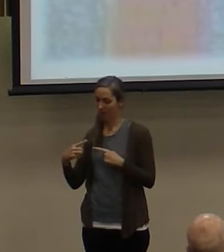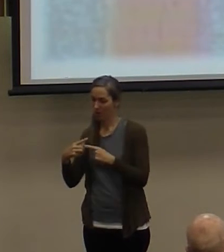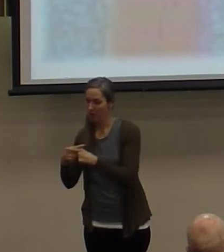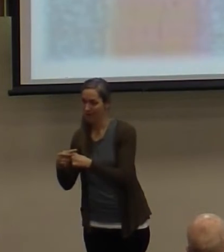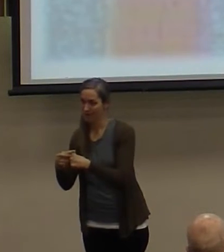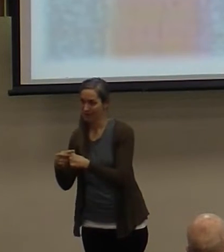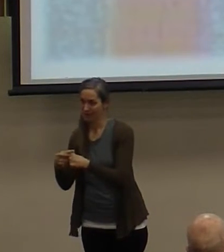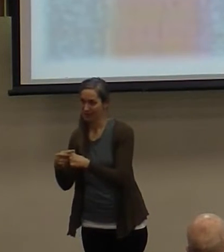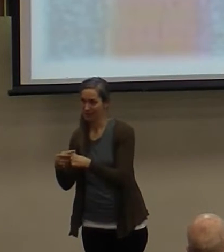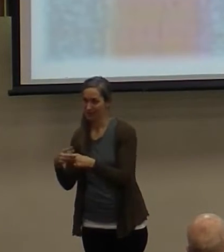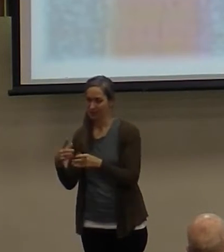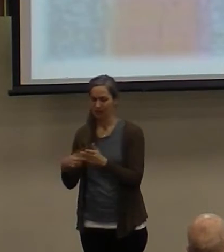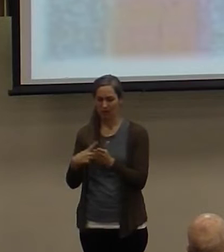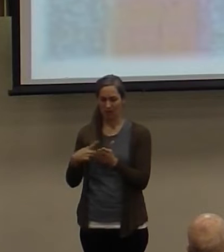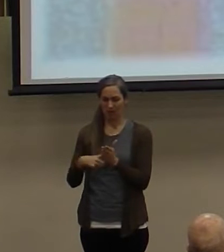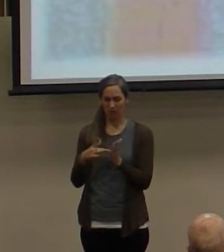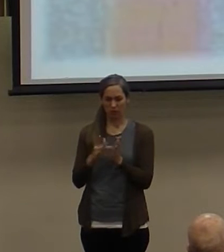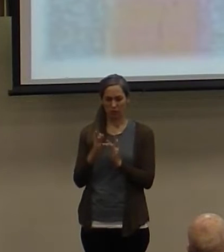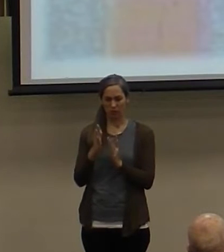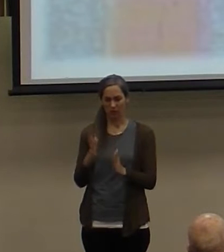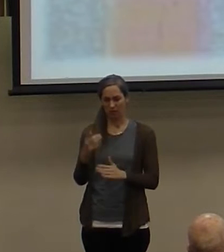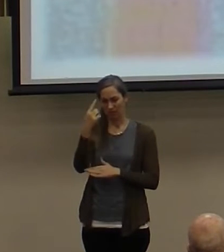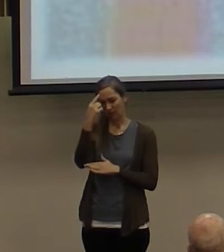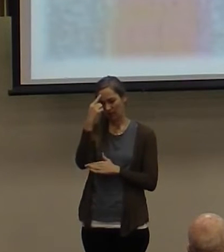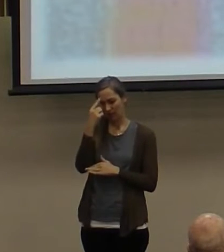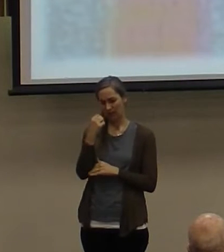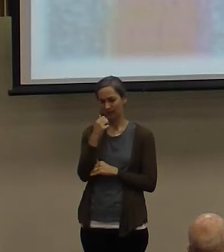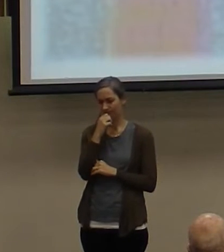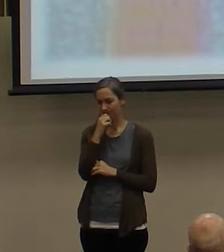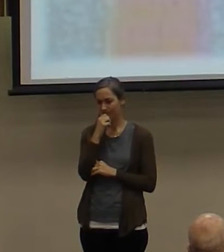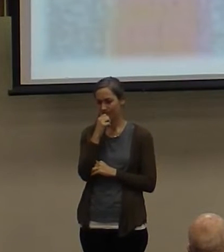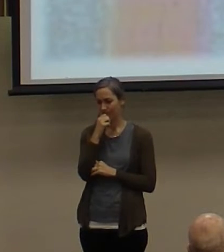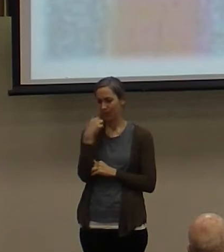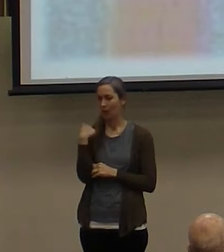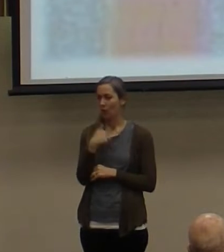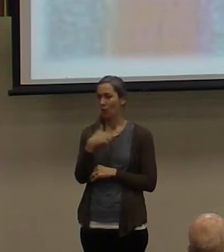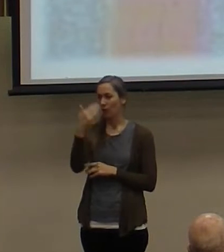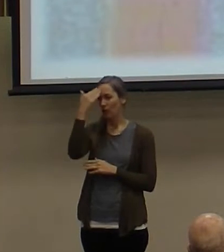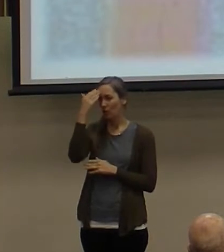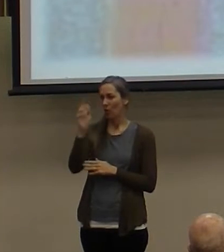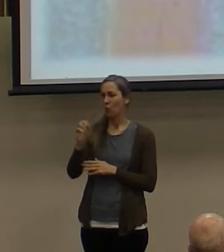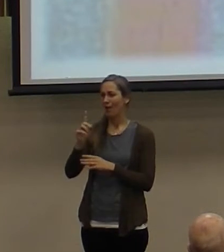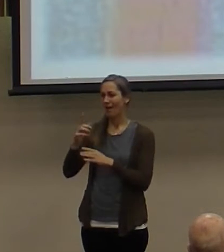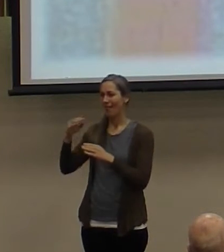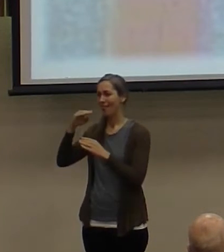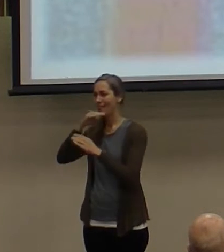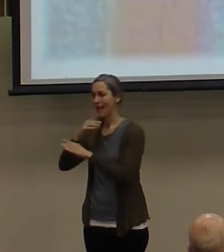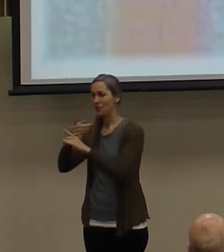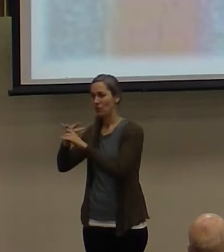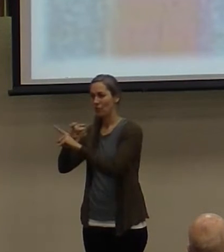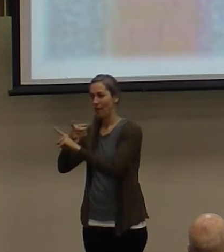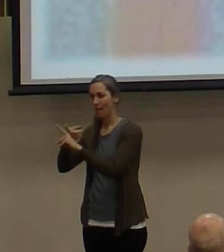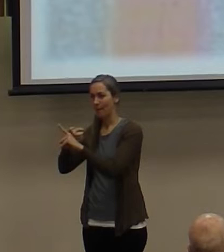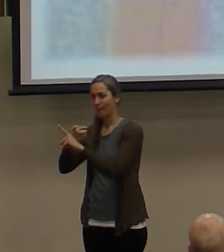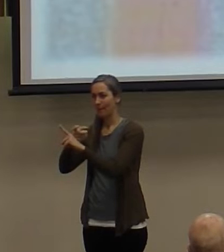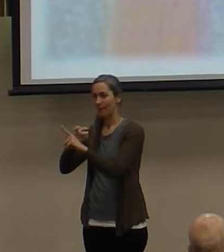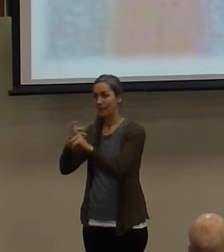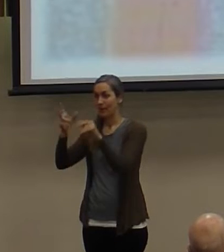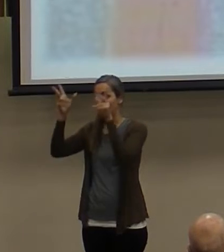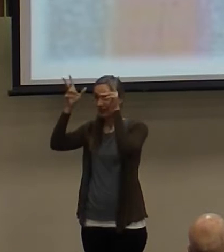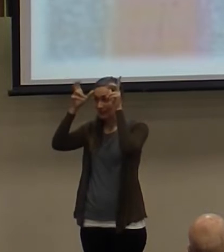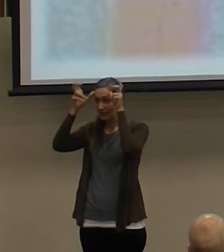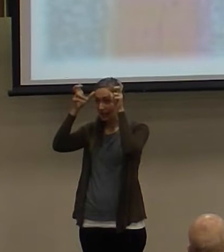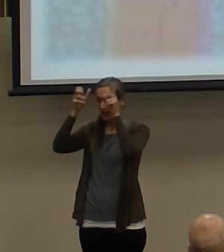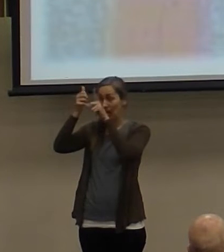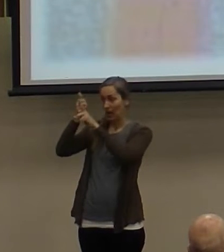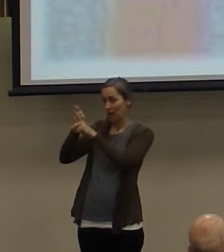Christians also think to themselves that we know where untruths come from, right? Devil's the father of lies. Every